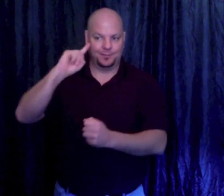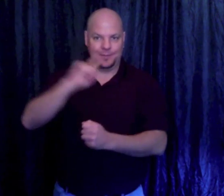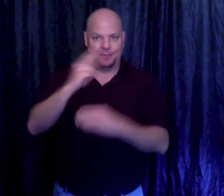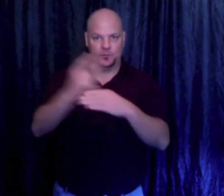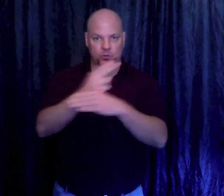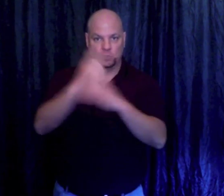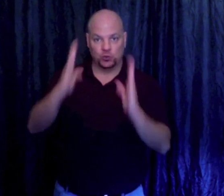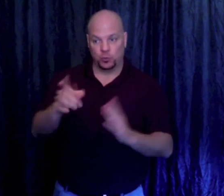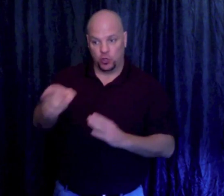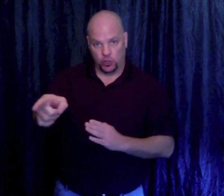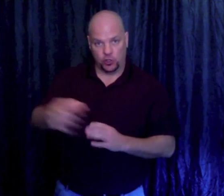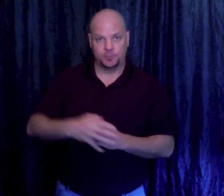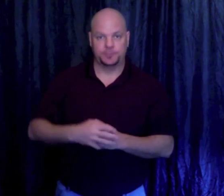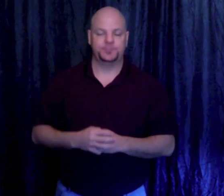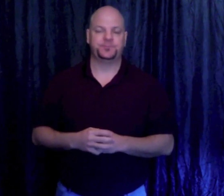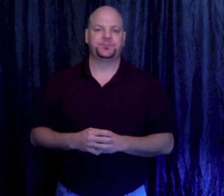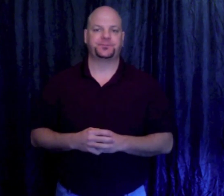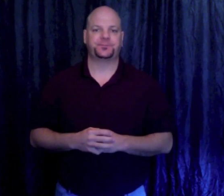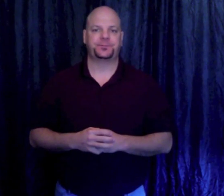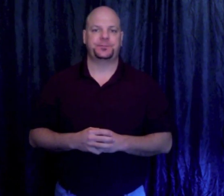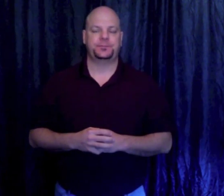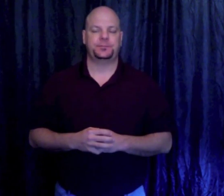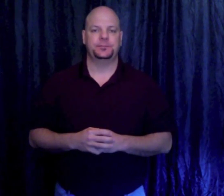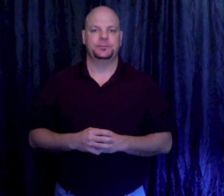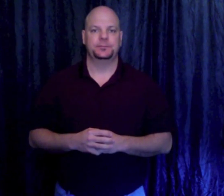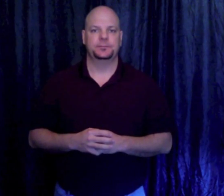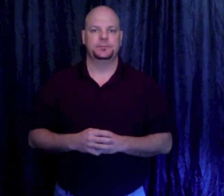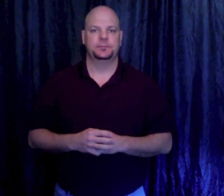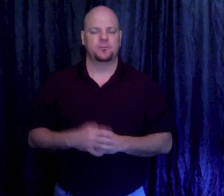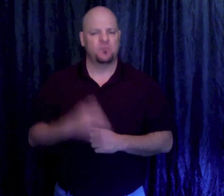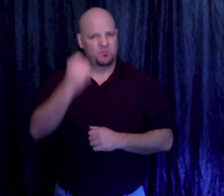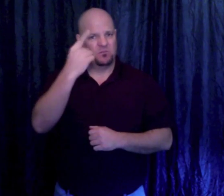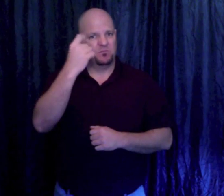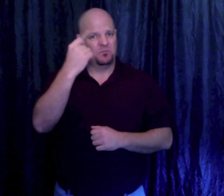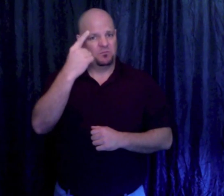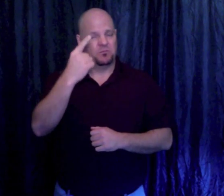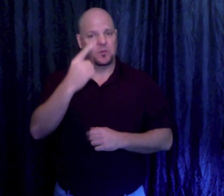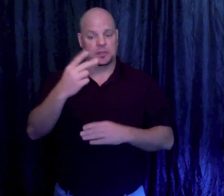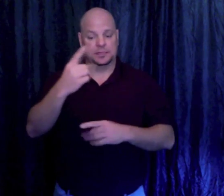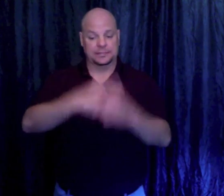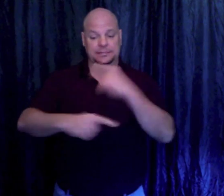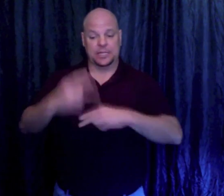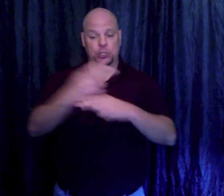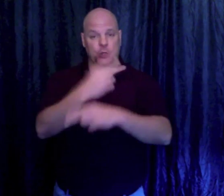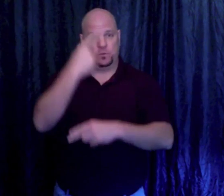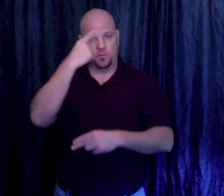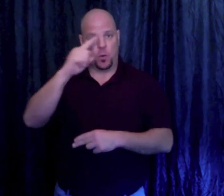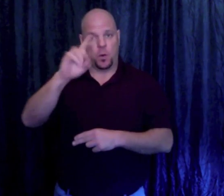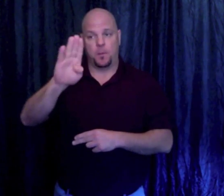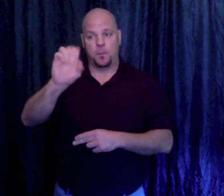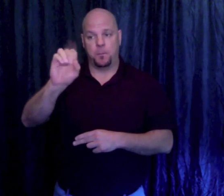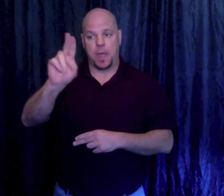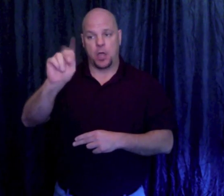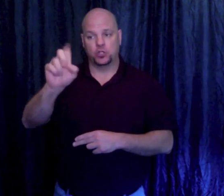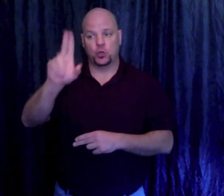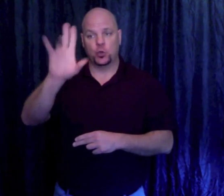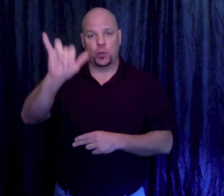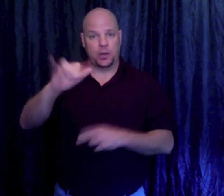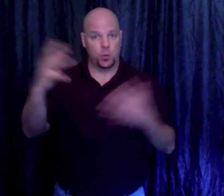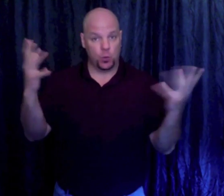deaf person that you're working with. And so the sign they used for boundary was like, draw the line,